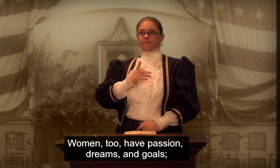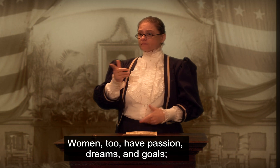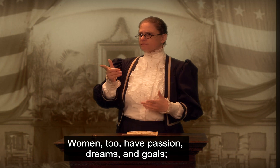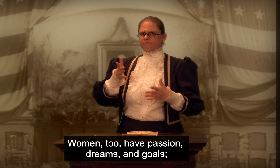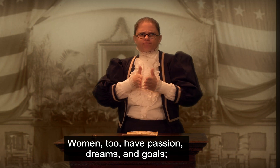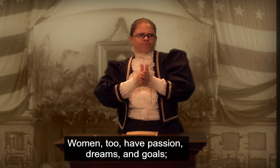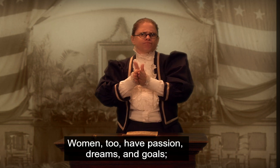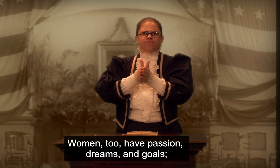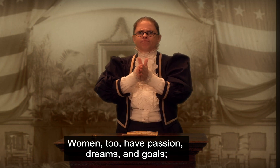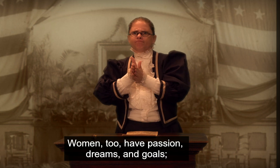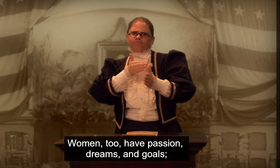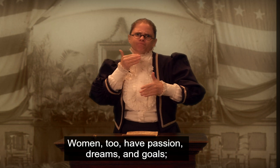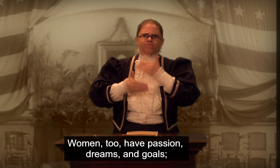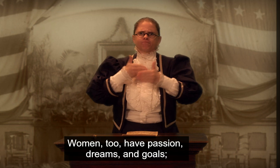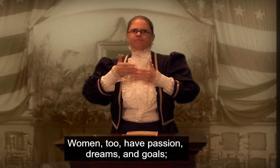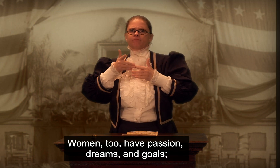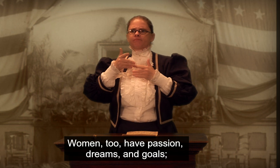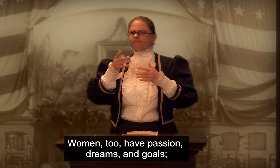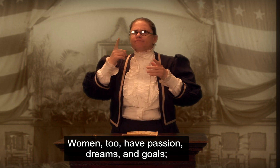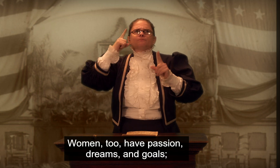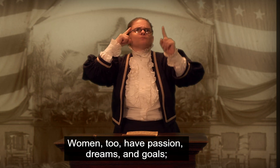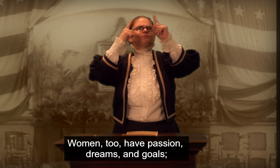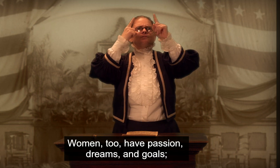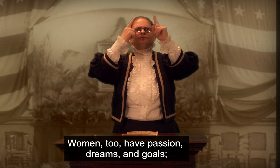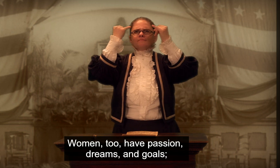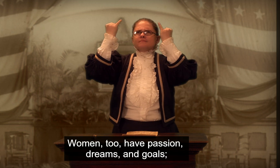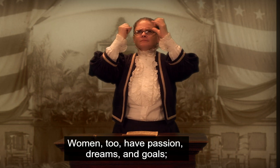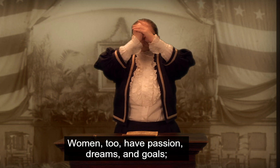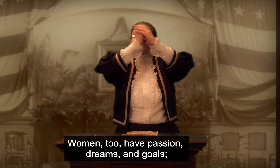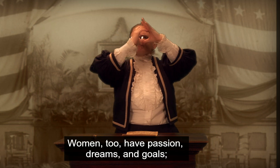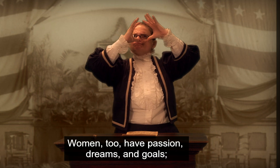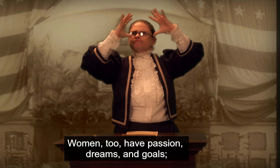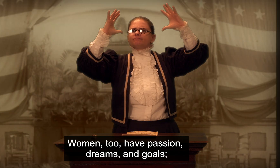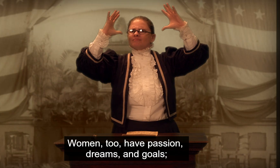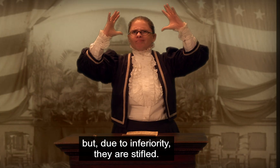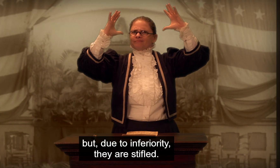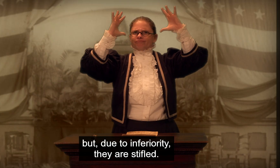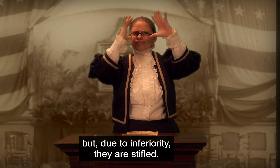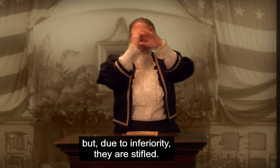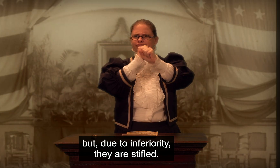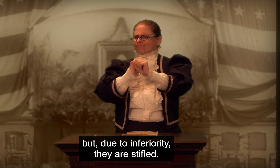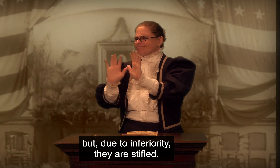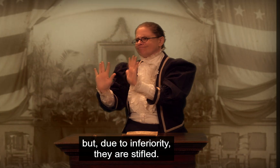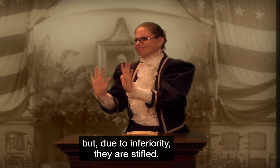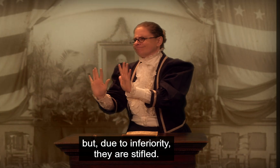Women, too, have passion, dreams, and goals, but due to inferiority, they